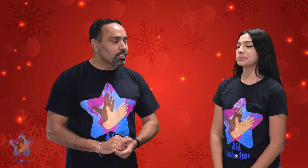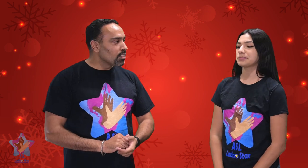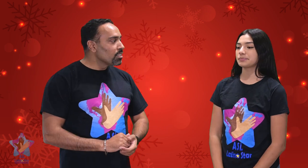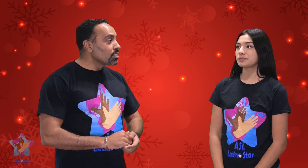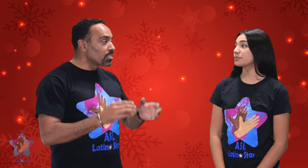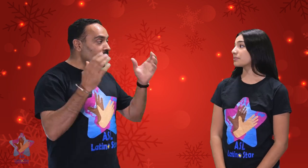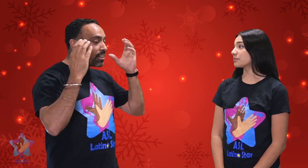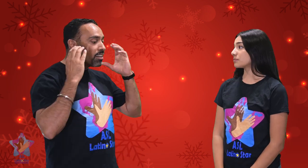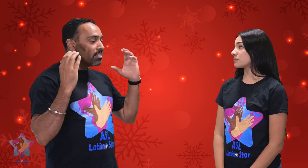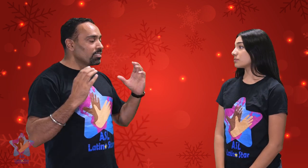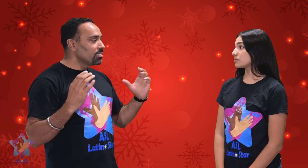Santa.